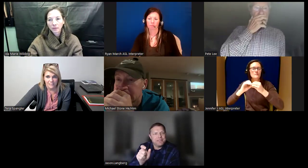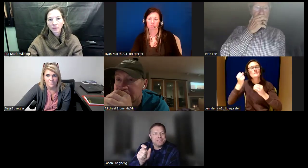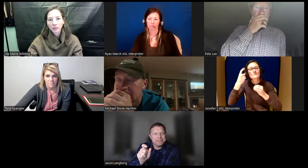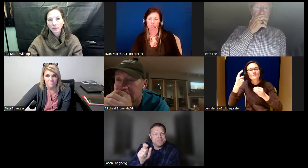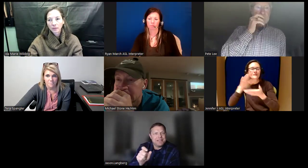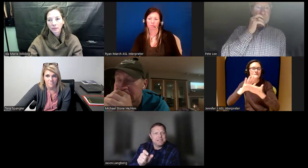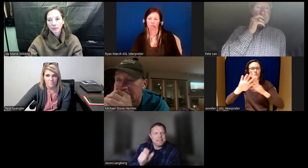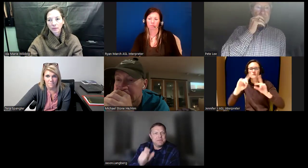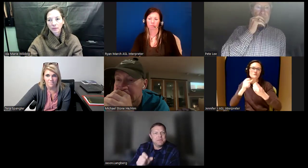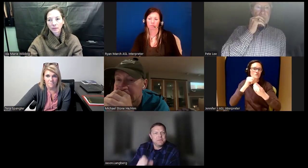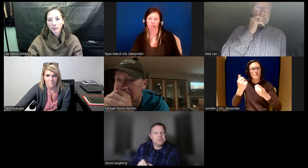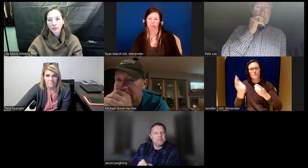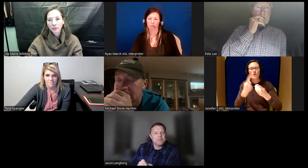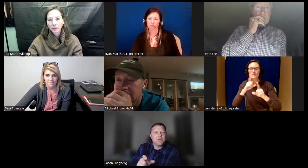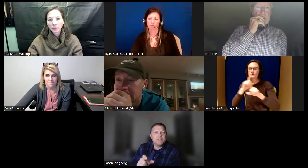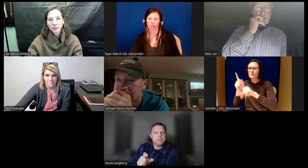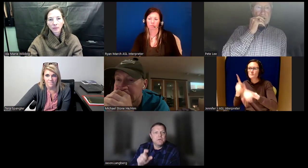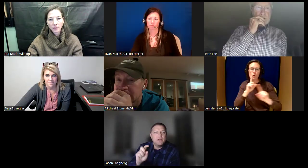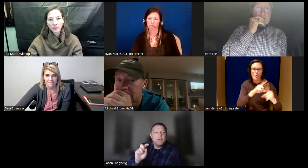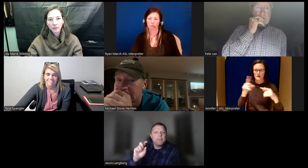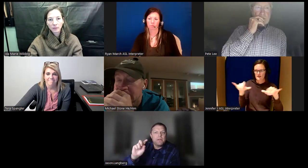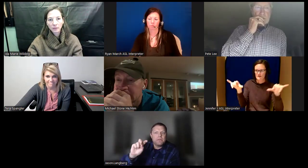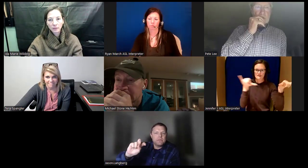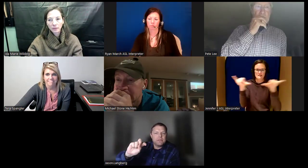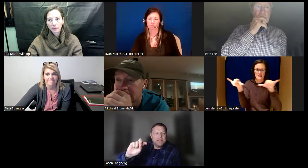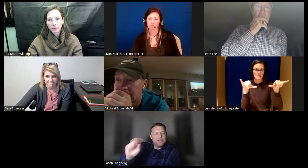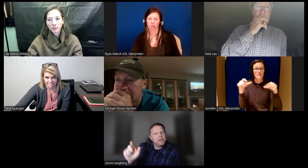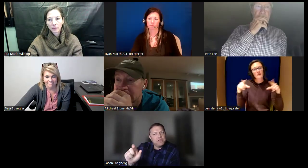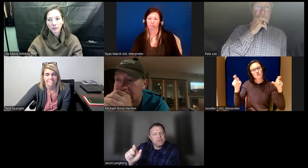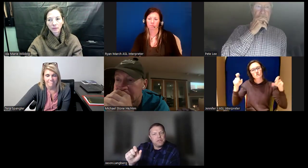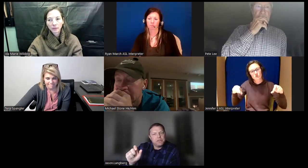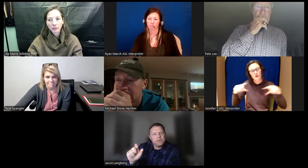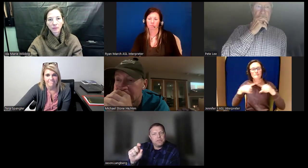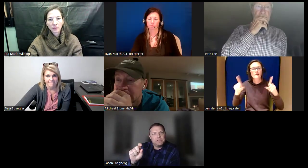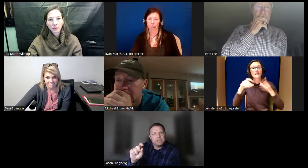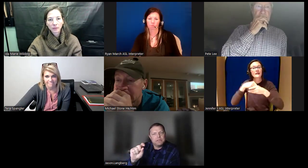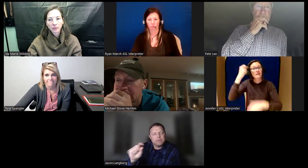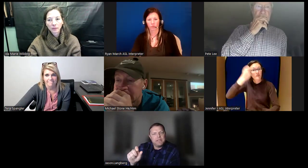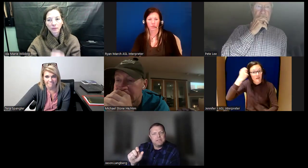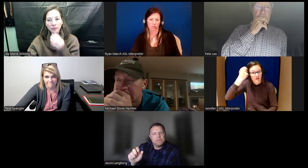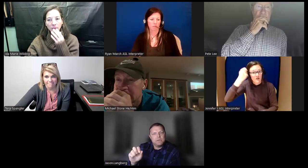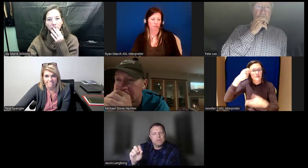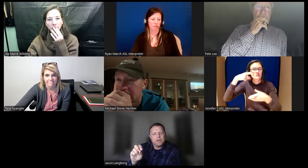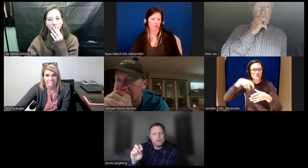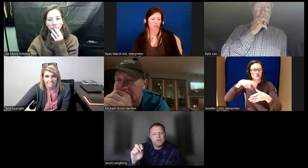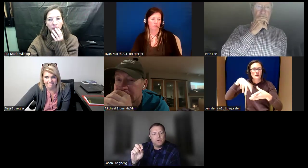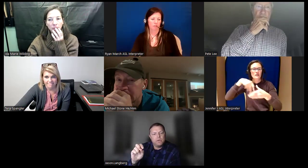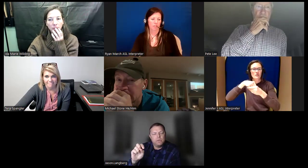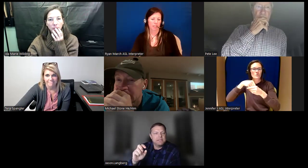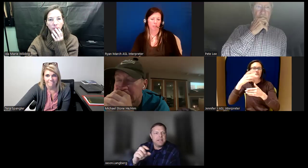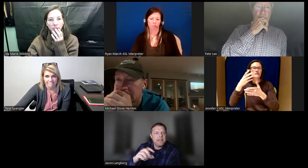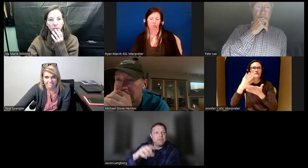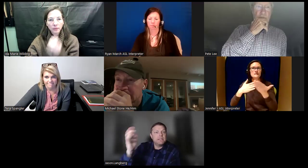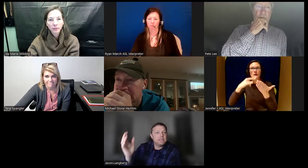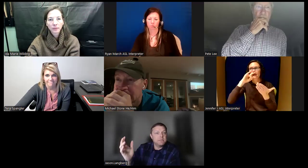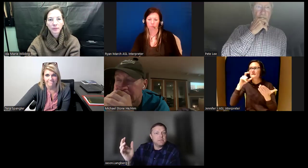report things exactly the same, even though they're supposed to, right? So in theory, it should include some kids who, let's